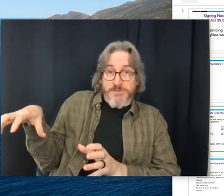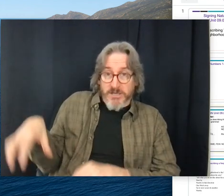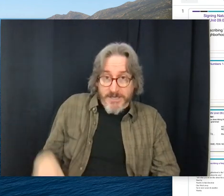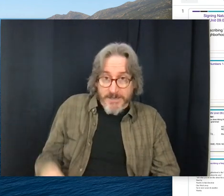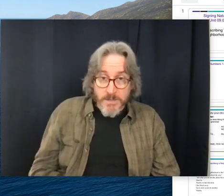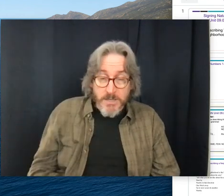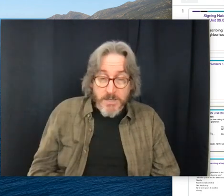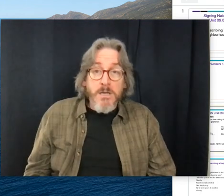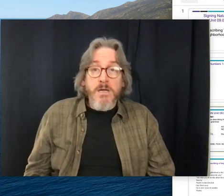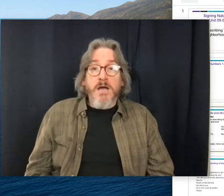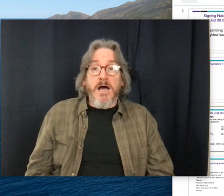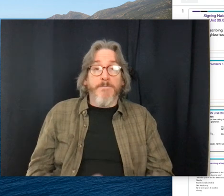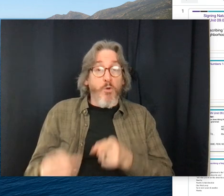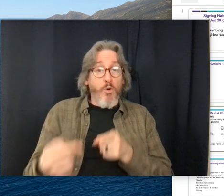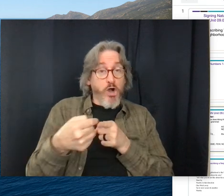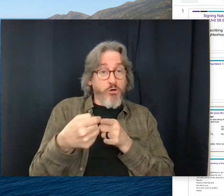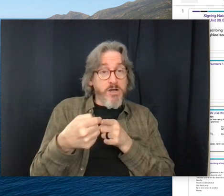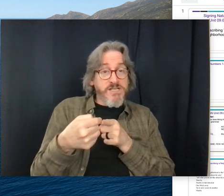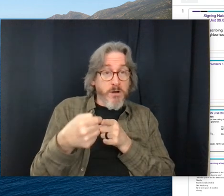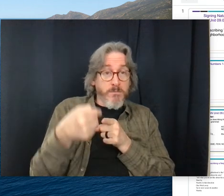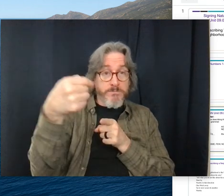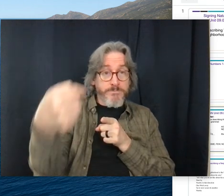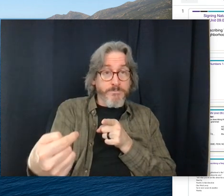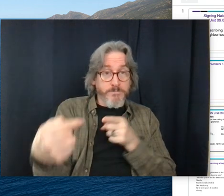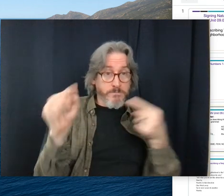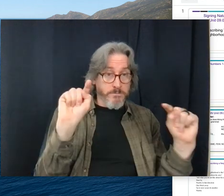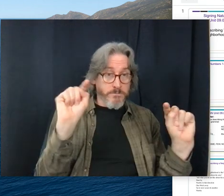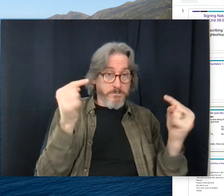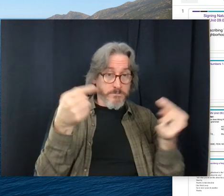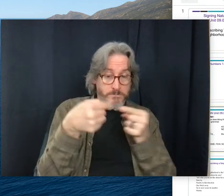the next building. Across from,